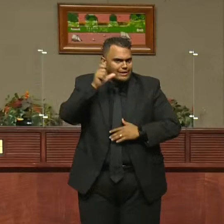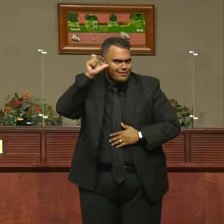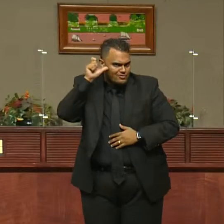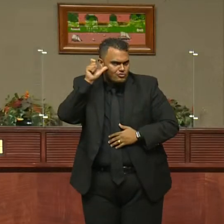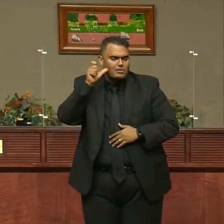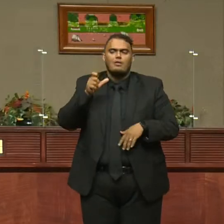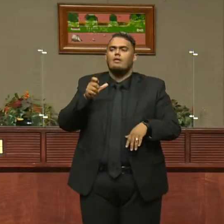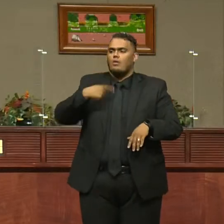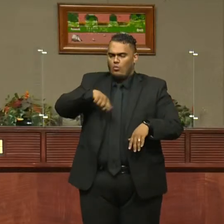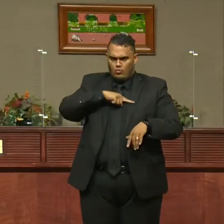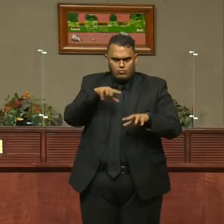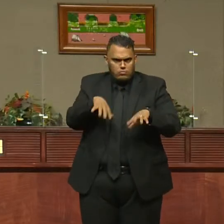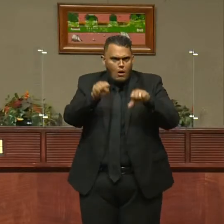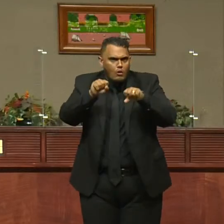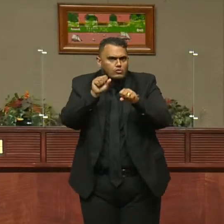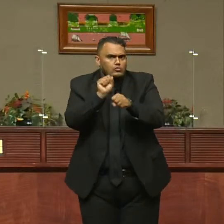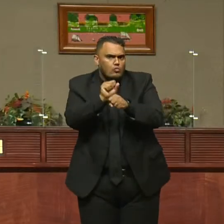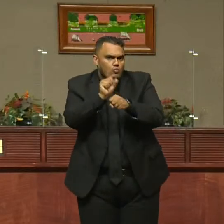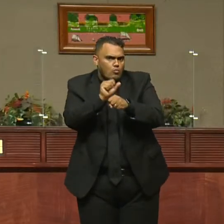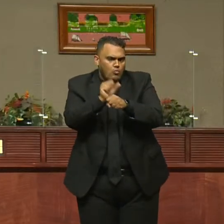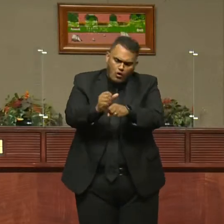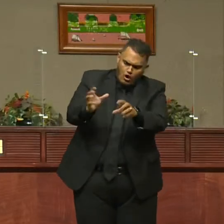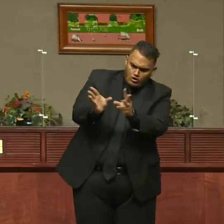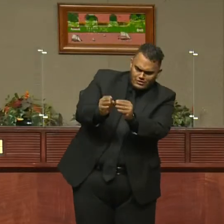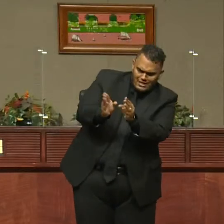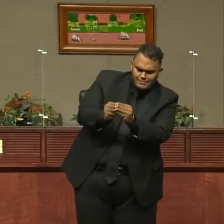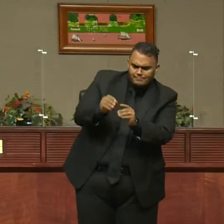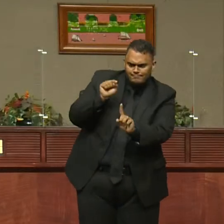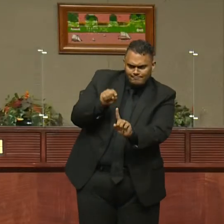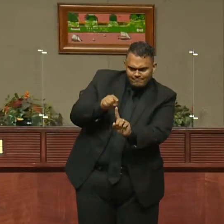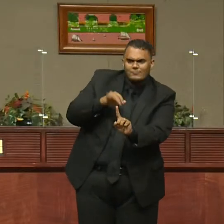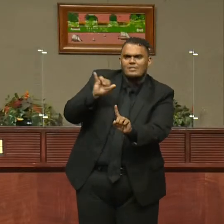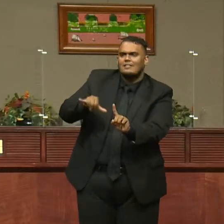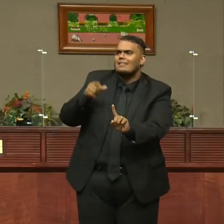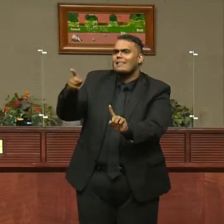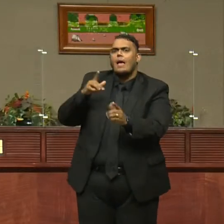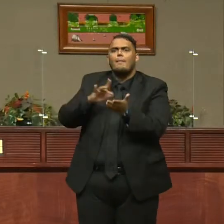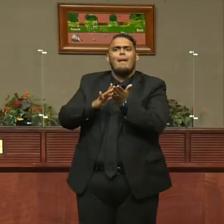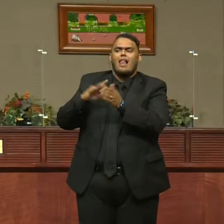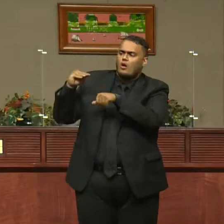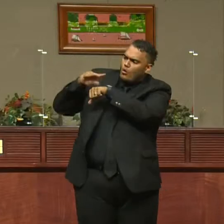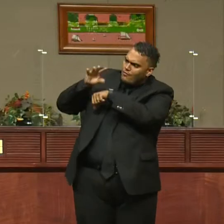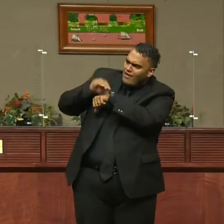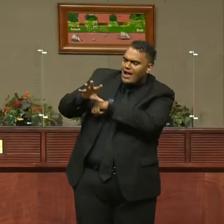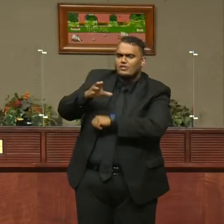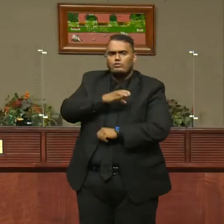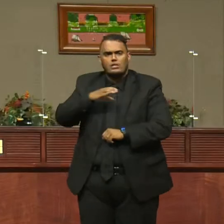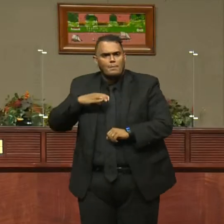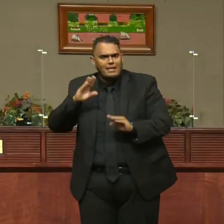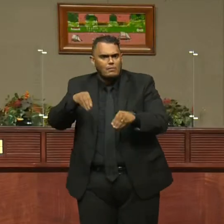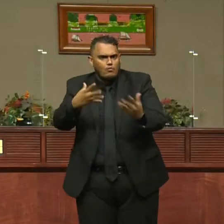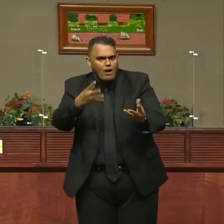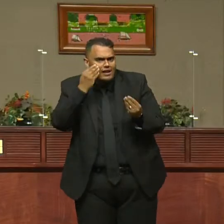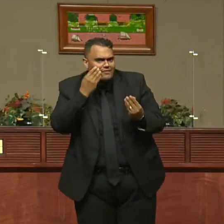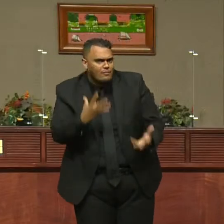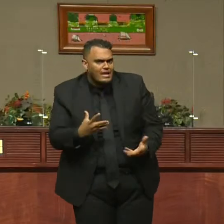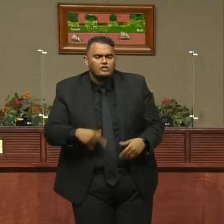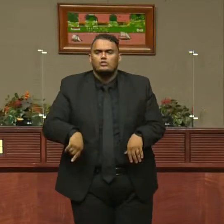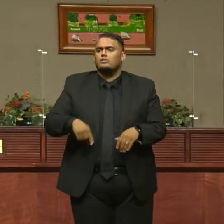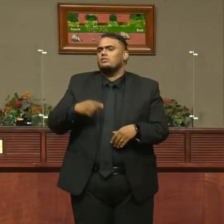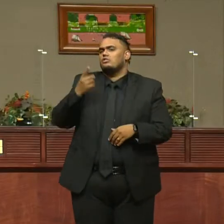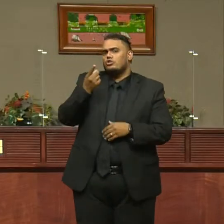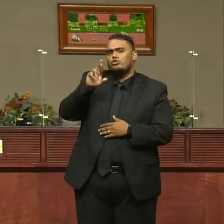session with our board, provided input from the Medical Advisory Committee. Dr. Pino was on that call. So we'll